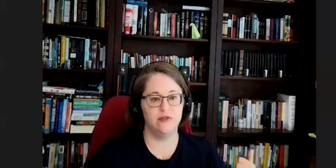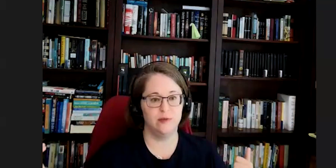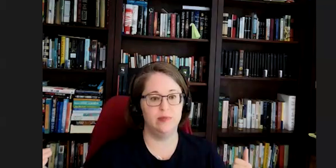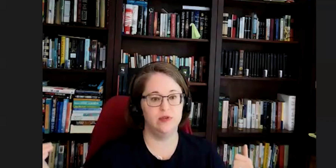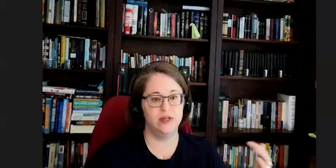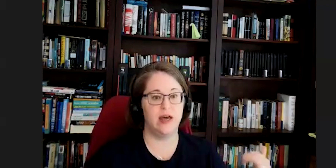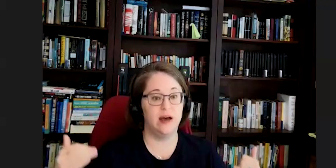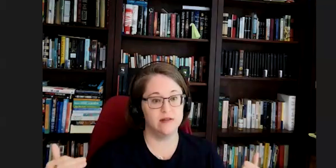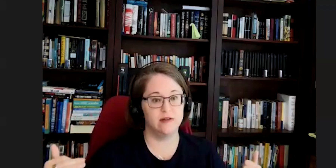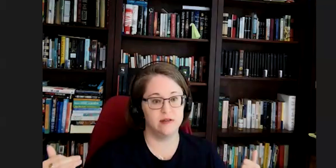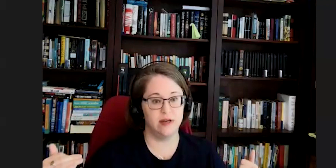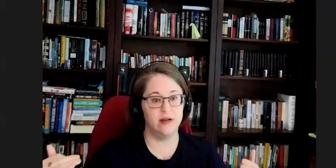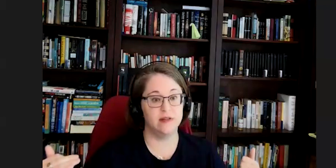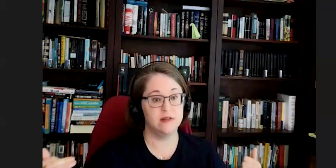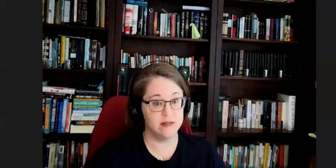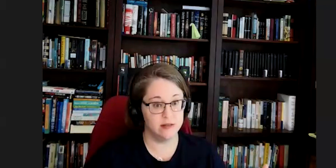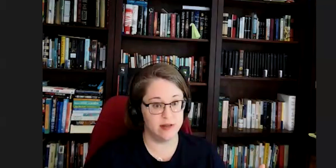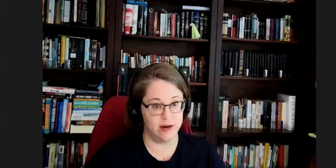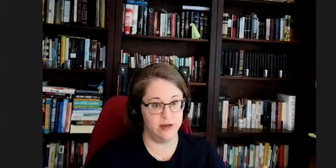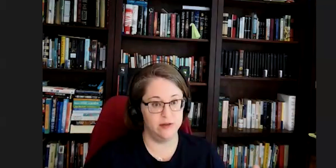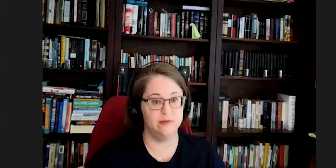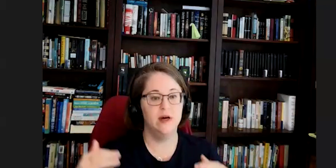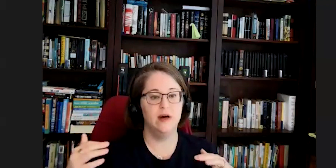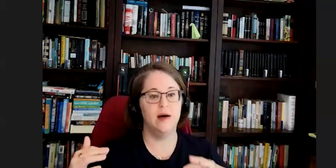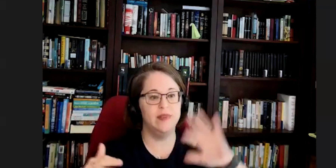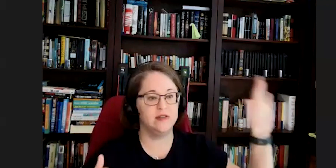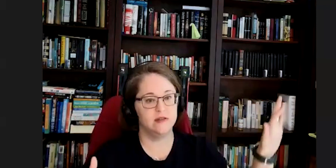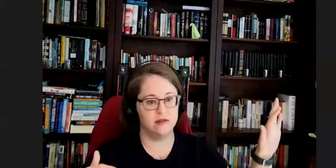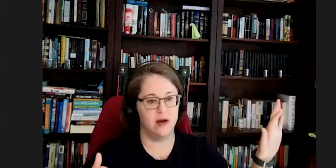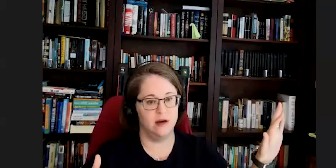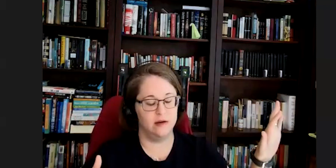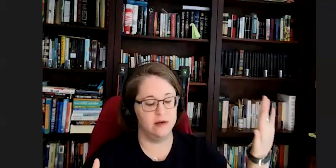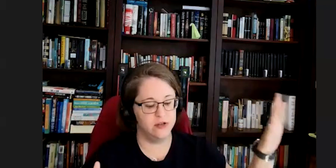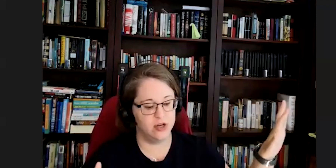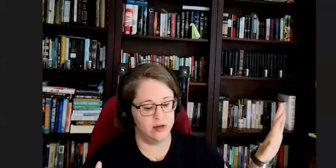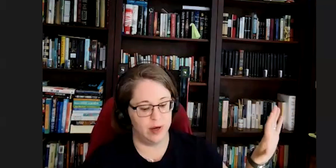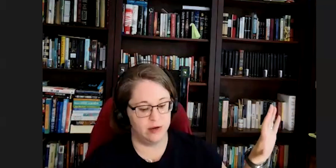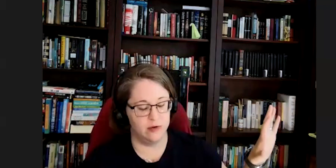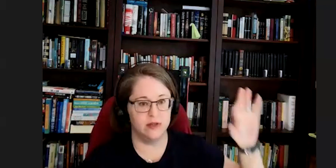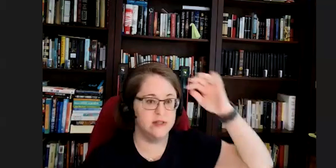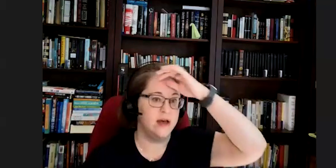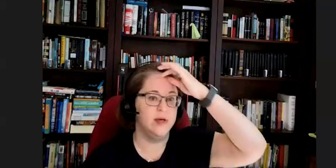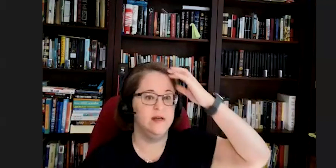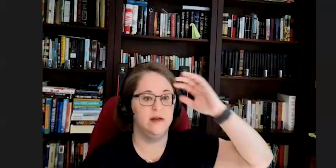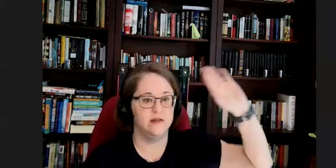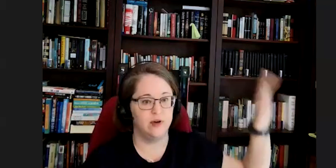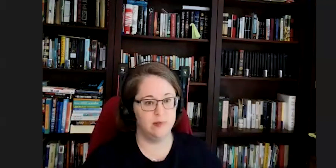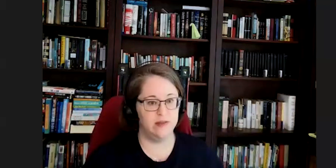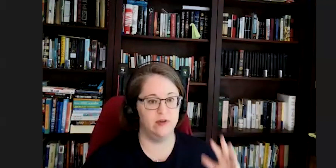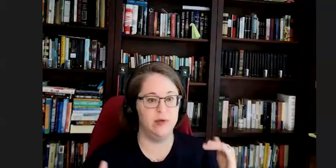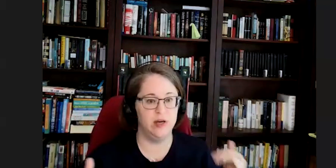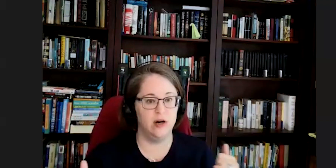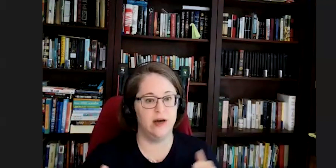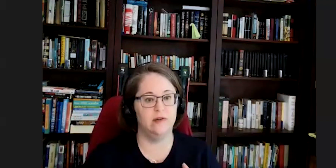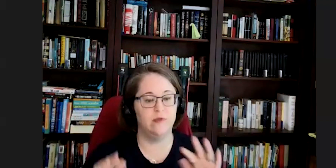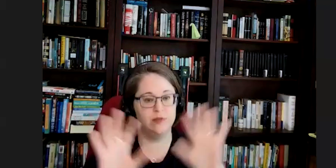make it easier for people to get access to data that's licensed at IU. And this is initiated by Coastal Lee Simon, and it's funded